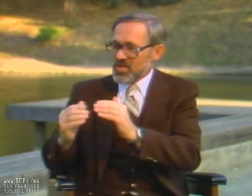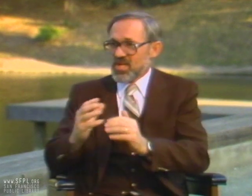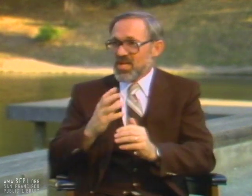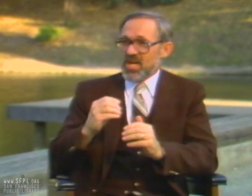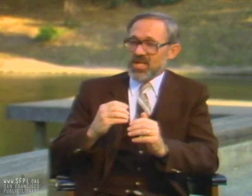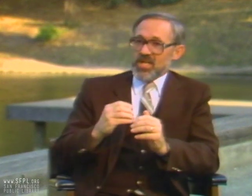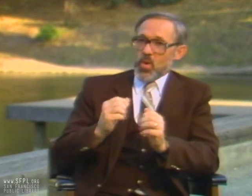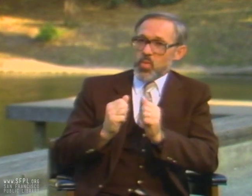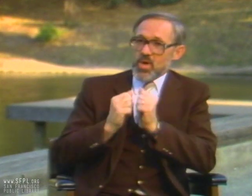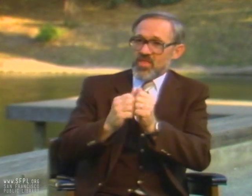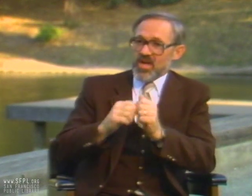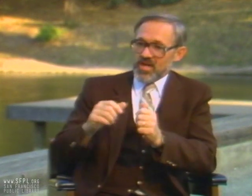them equally.